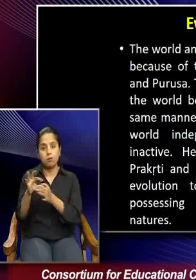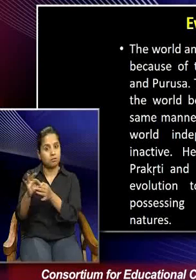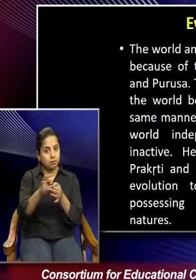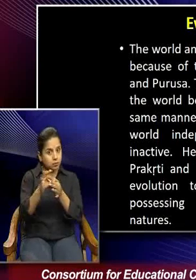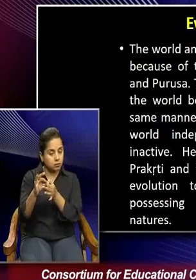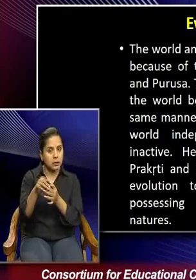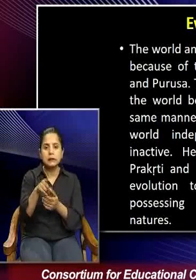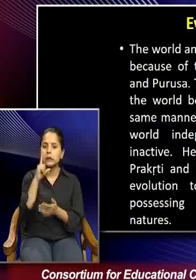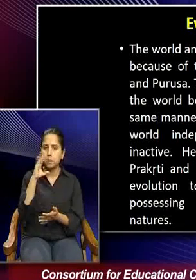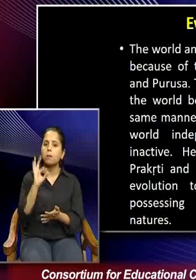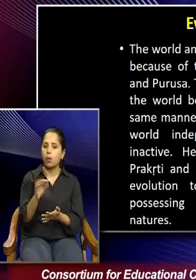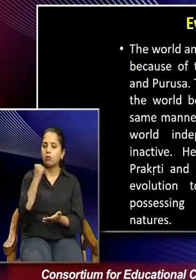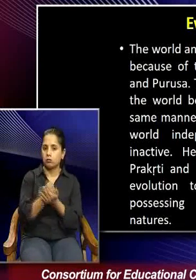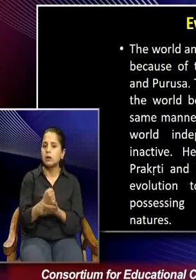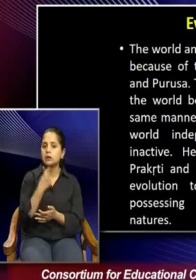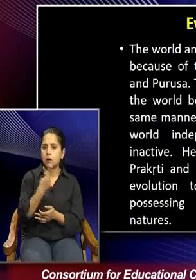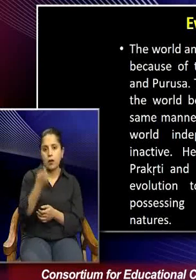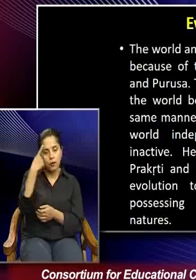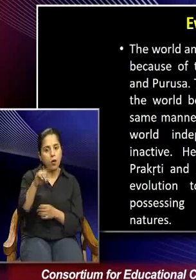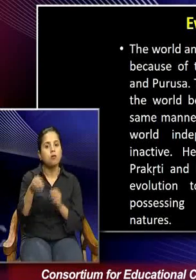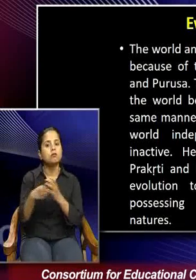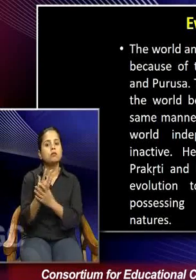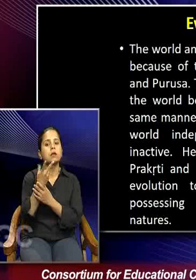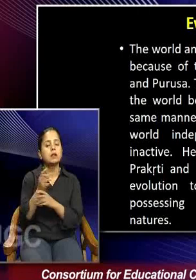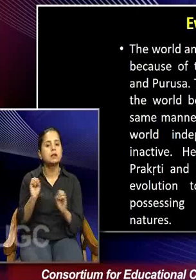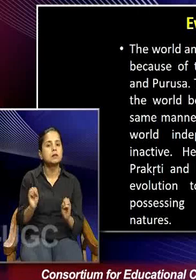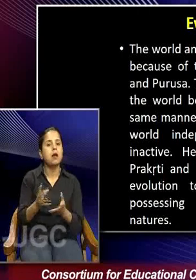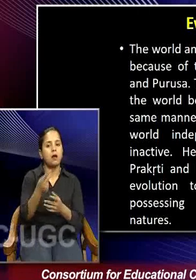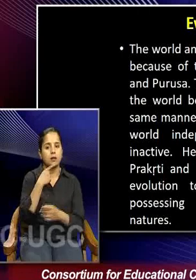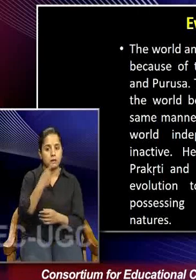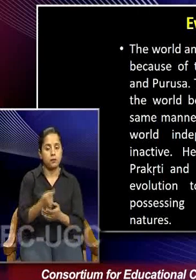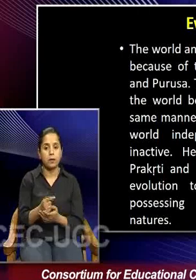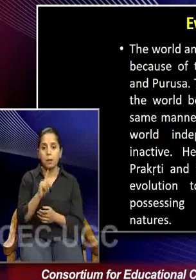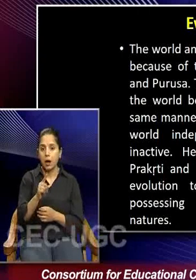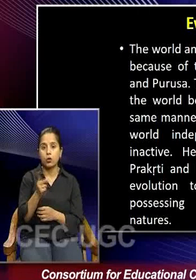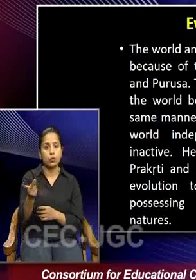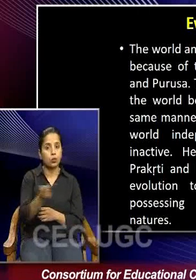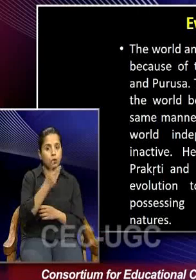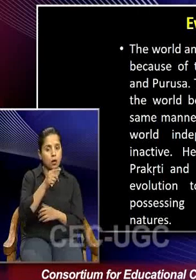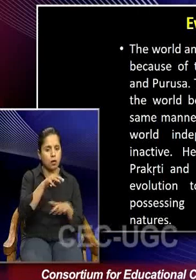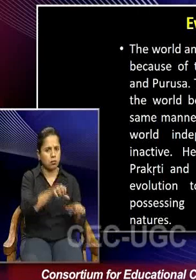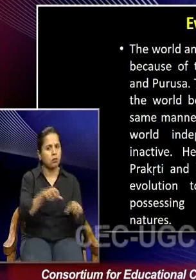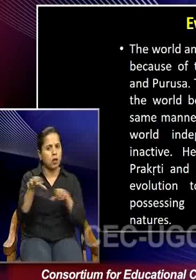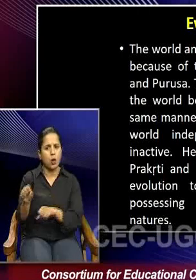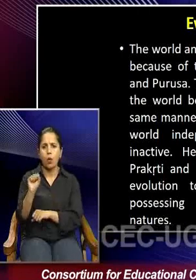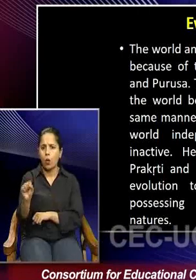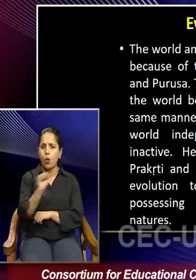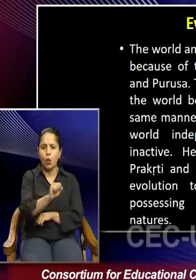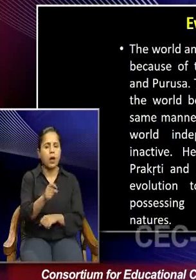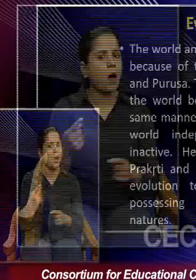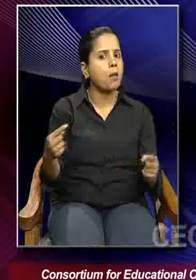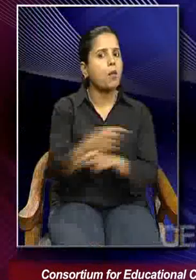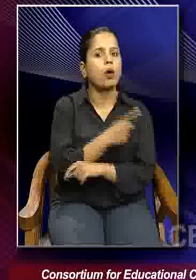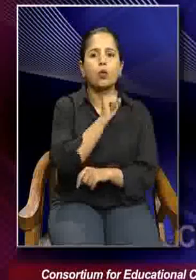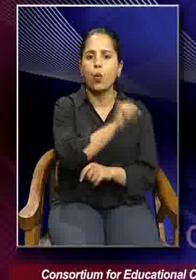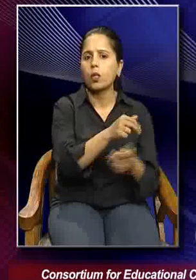is necessary for the evolution to start, though they are possessing different and opposite